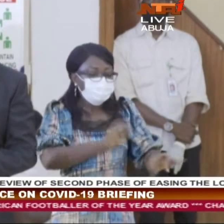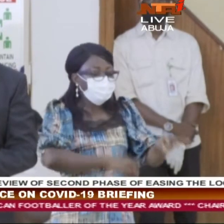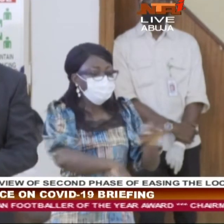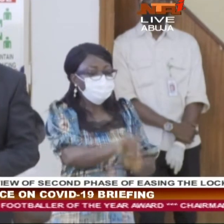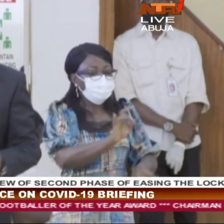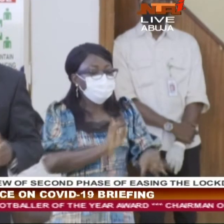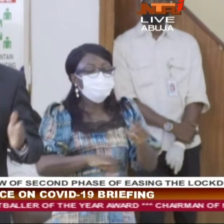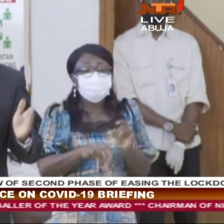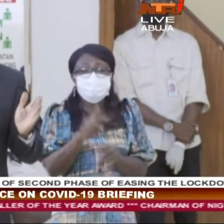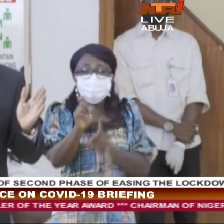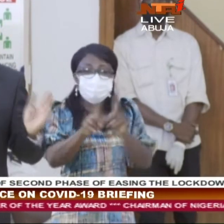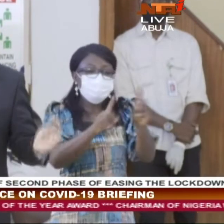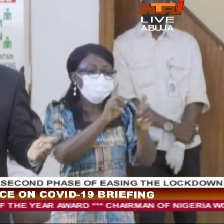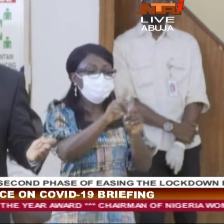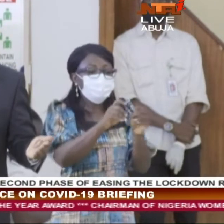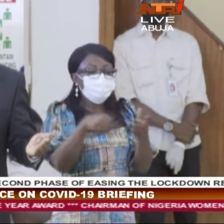questions